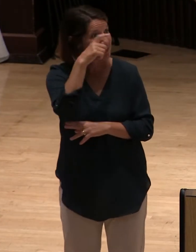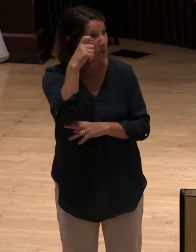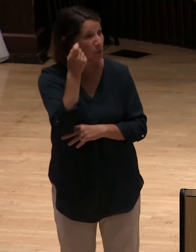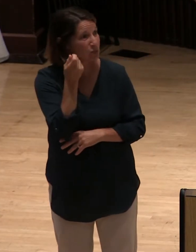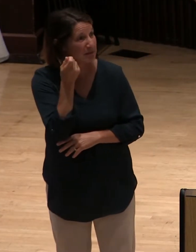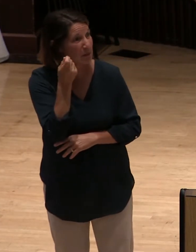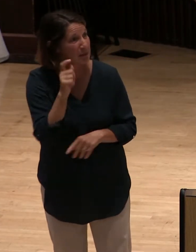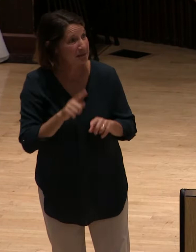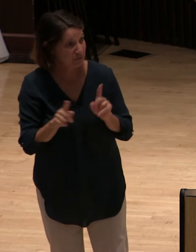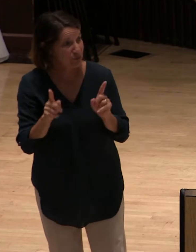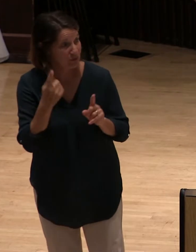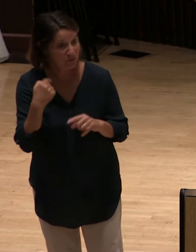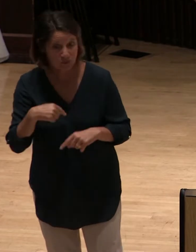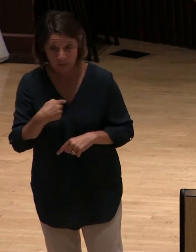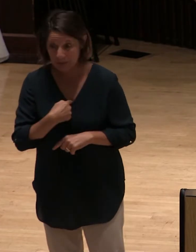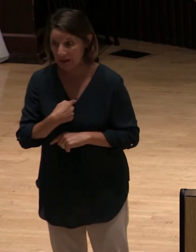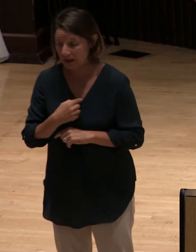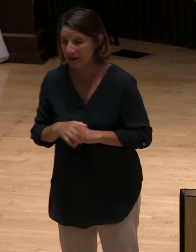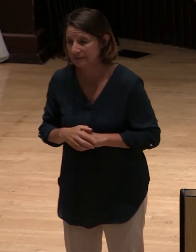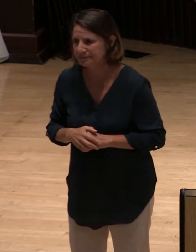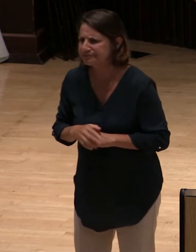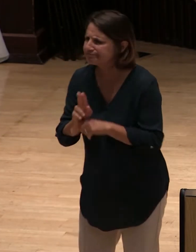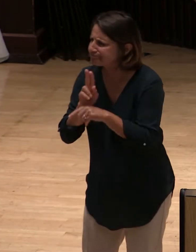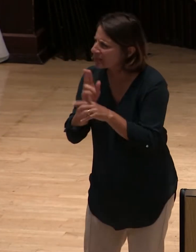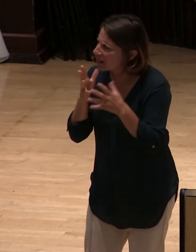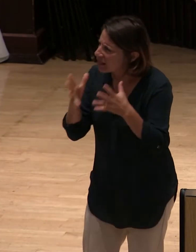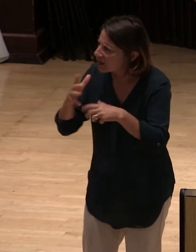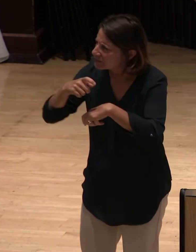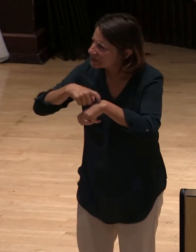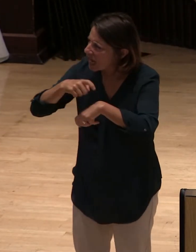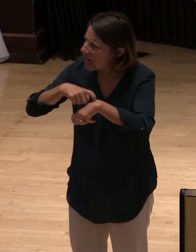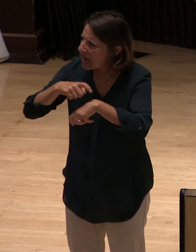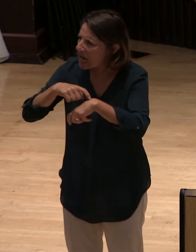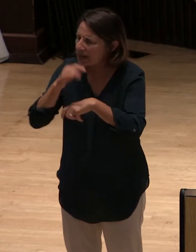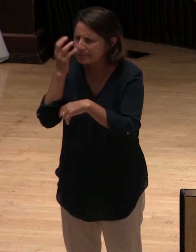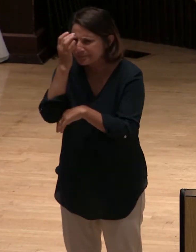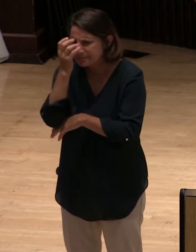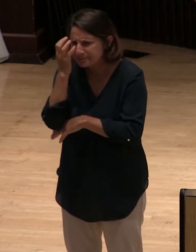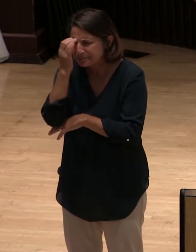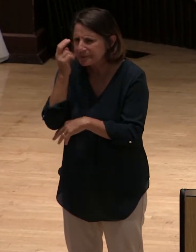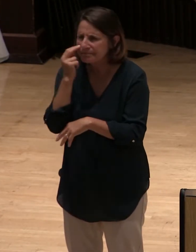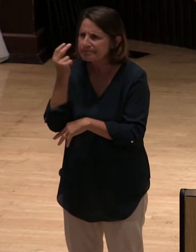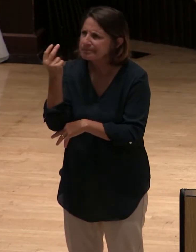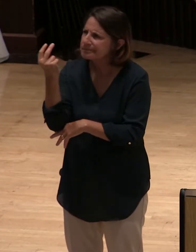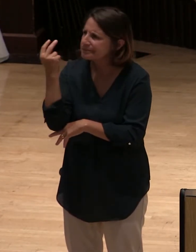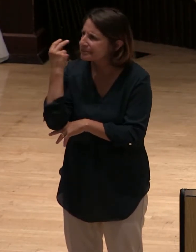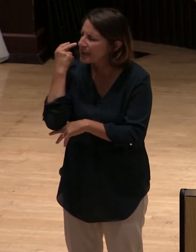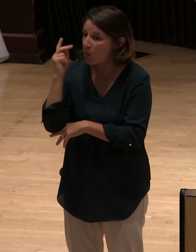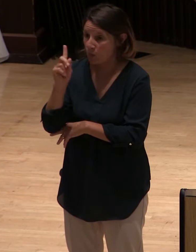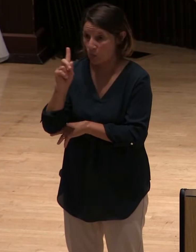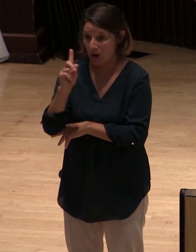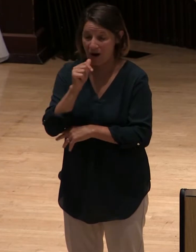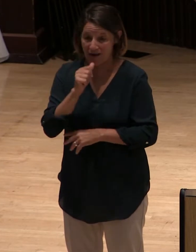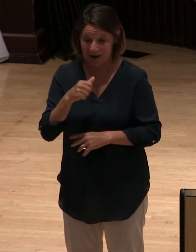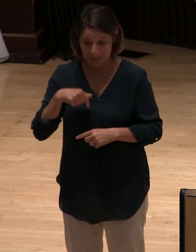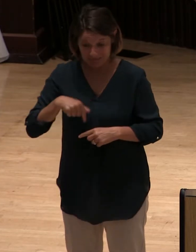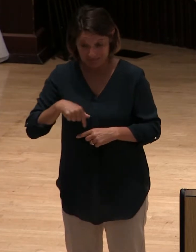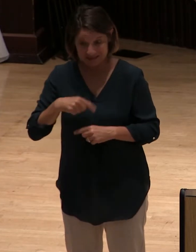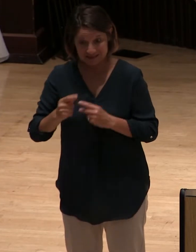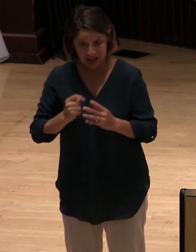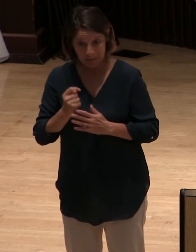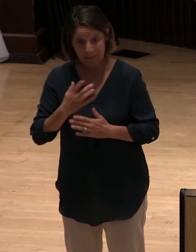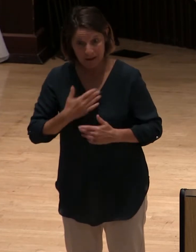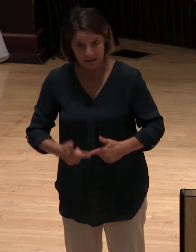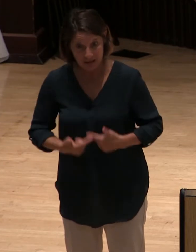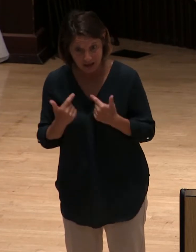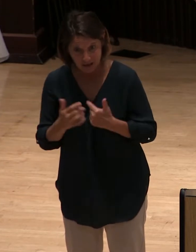for me. I spent a lot of time this summer reflecting on where I am at this stage in my life.